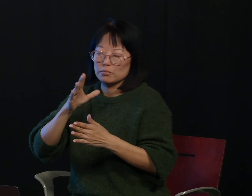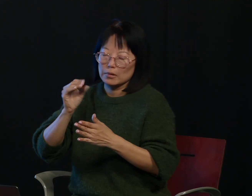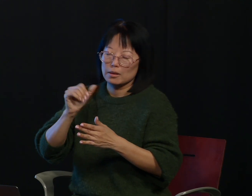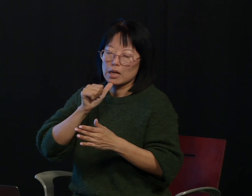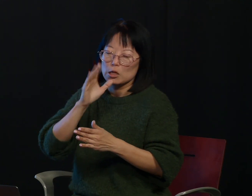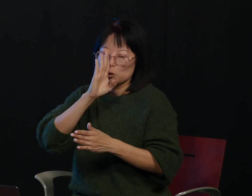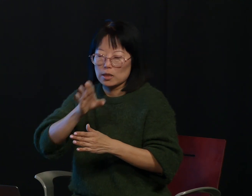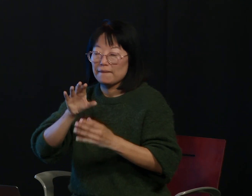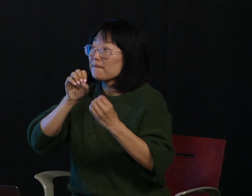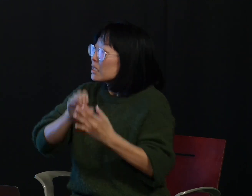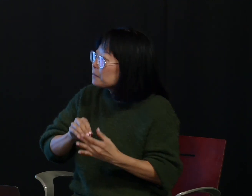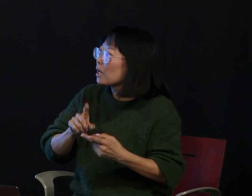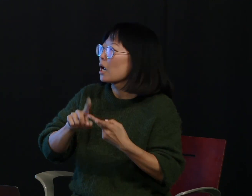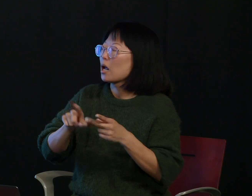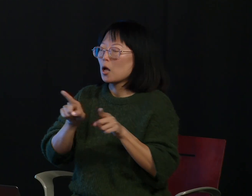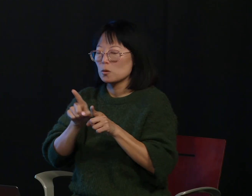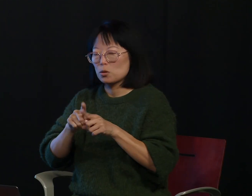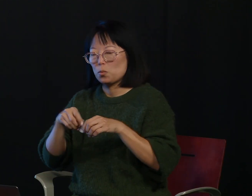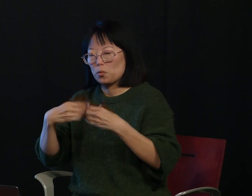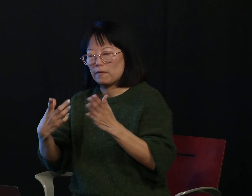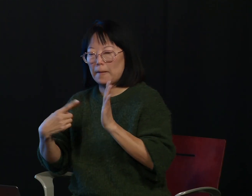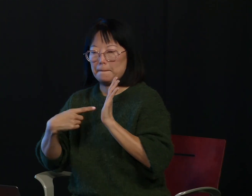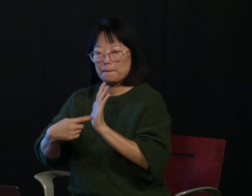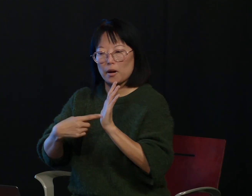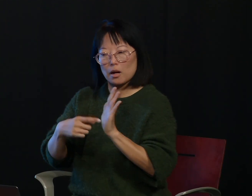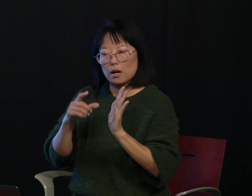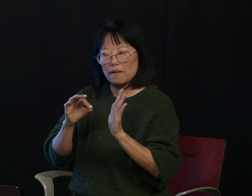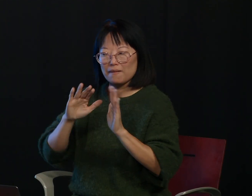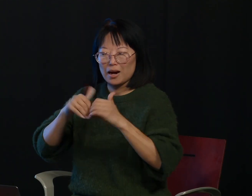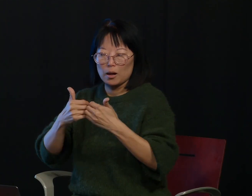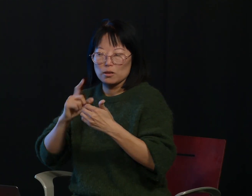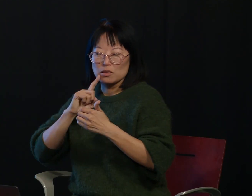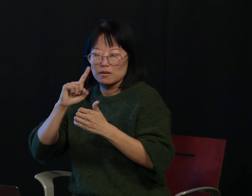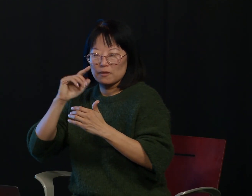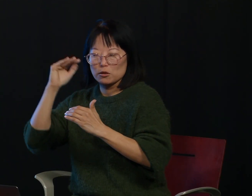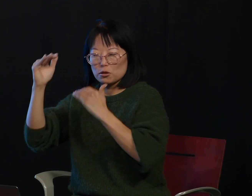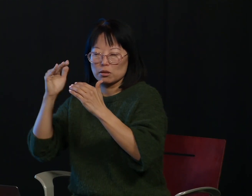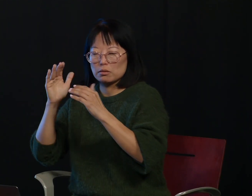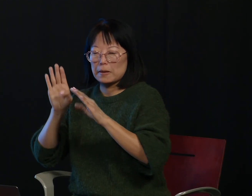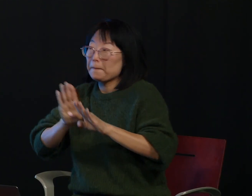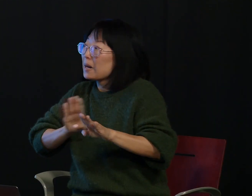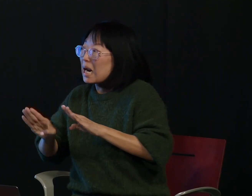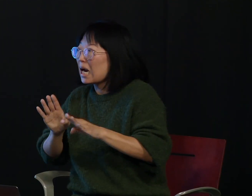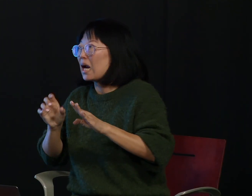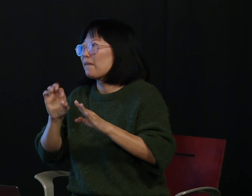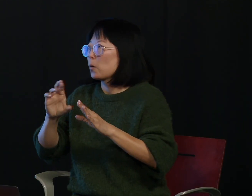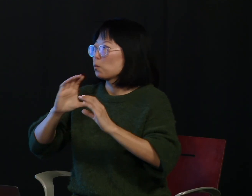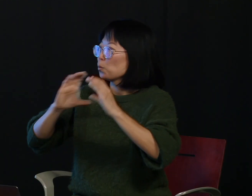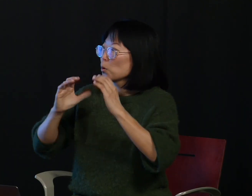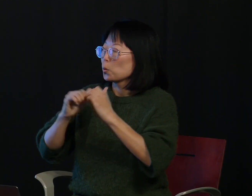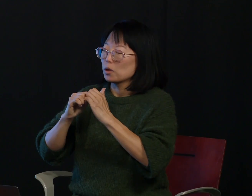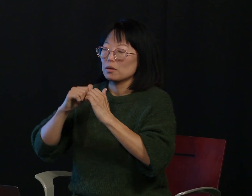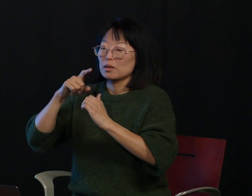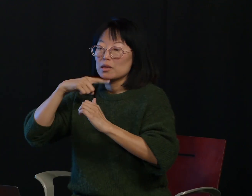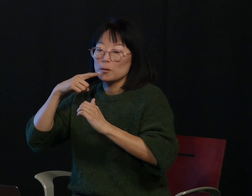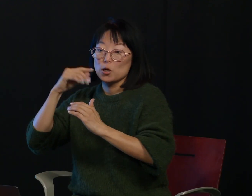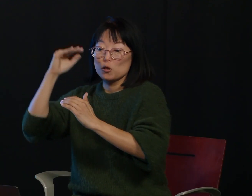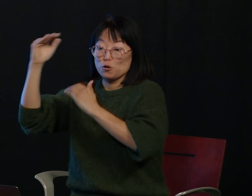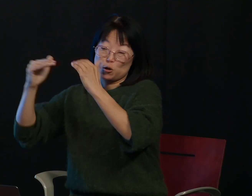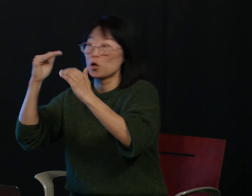direct and indirect feedback, to provide modeling for how deaf adults behave or communicate with hearing adults